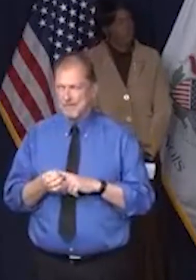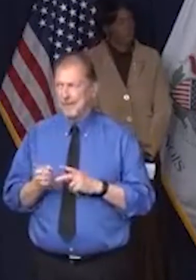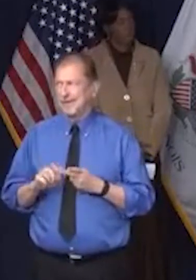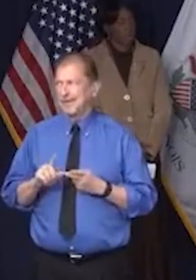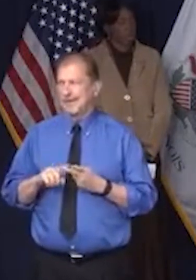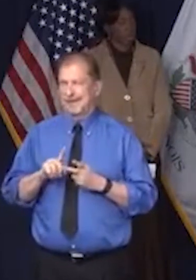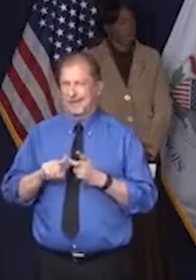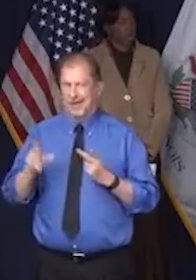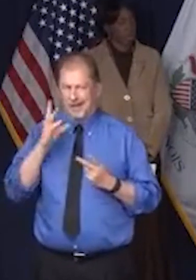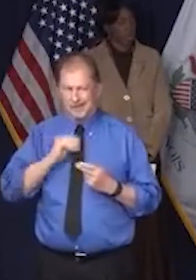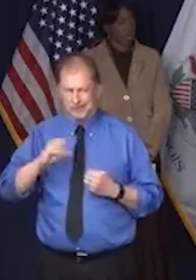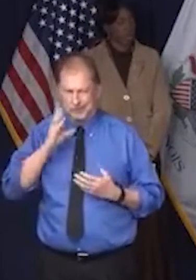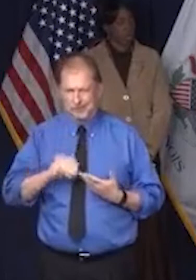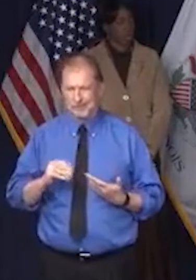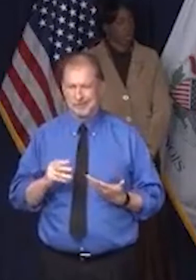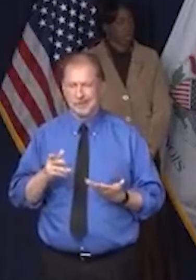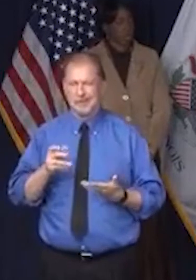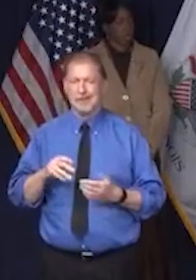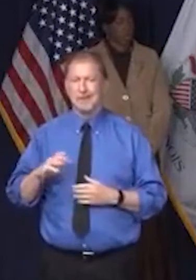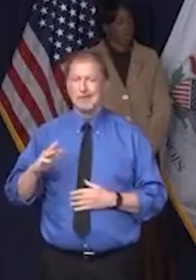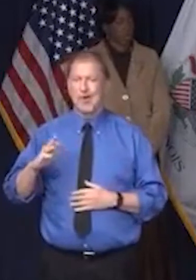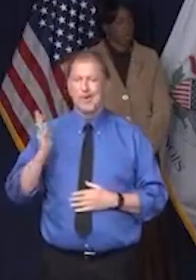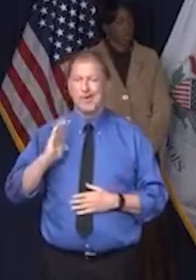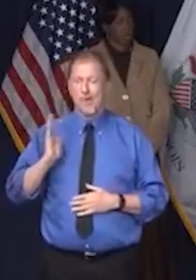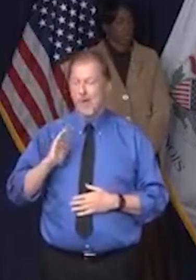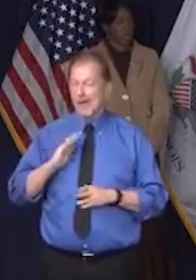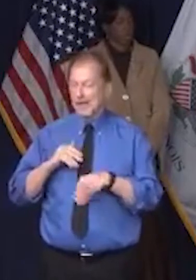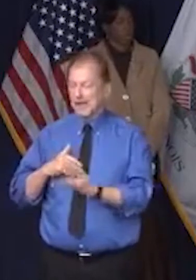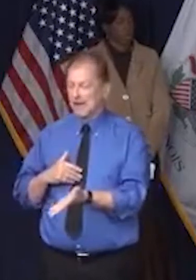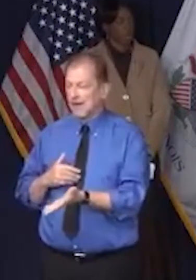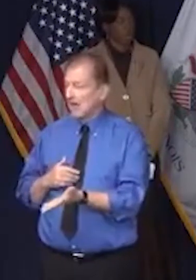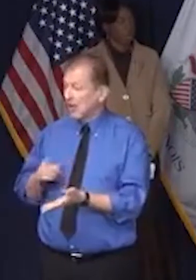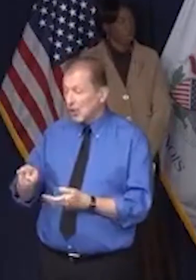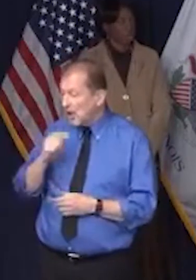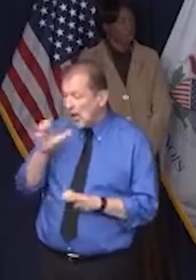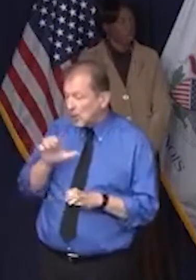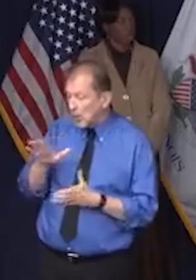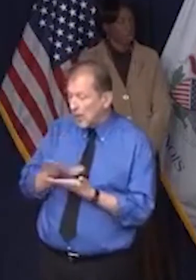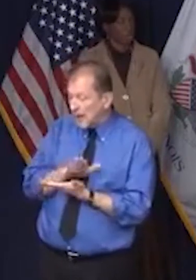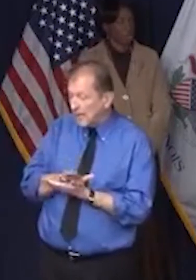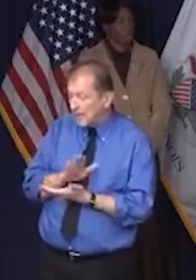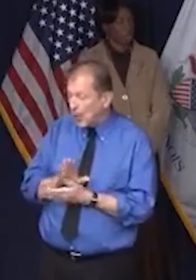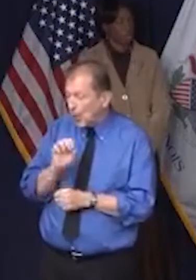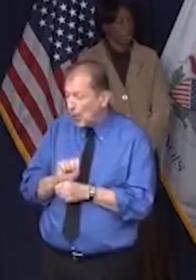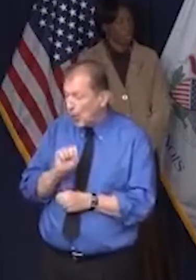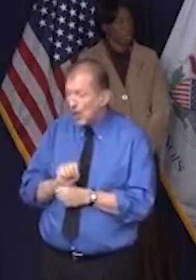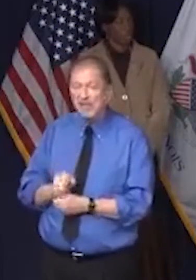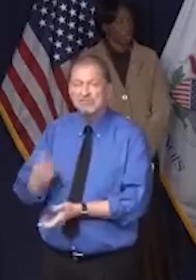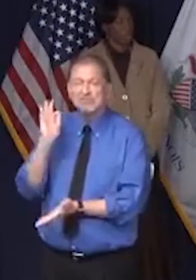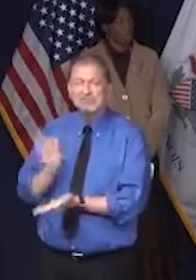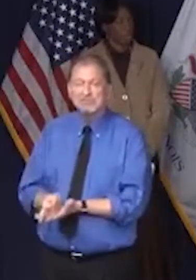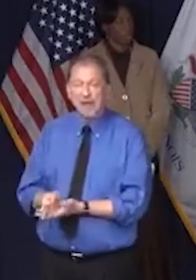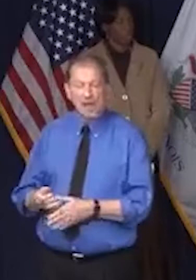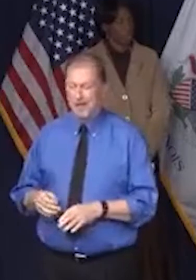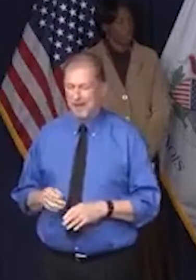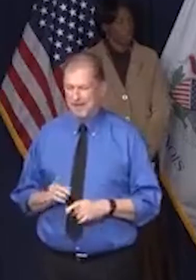using it as a compliance tool to give them a bad grade because they don't have an internet connection or the internet connection is